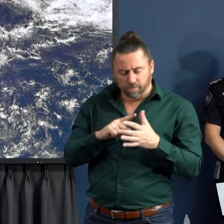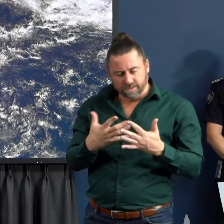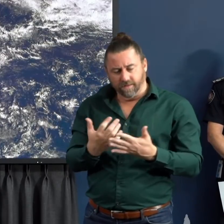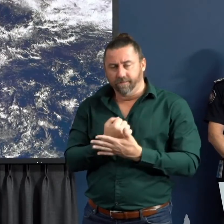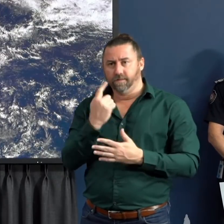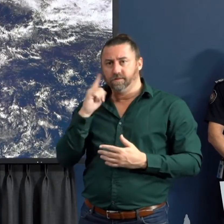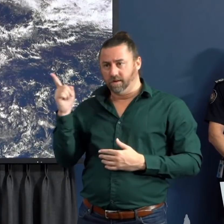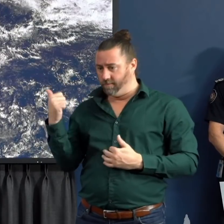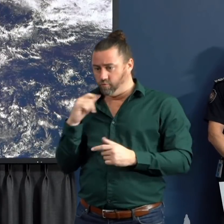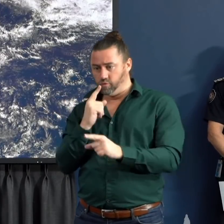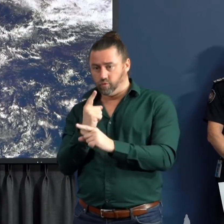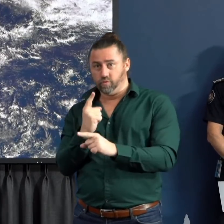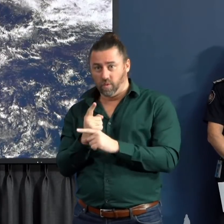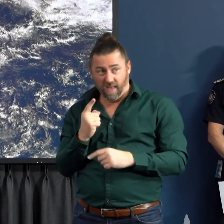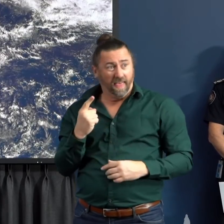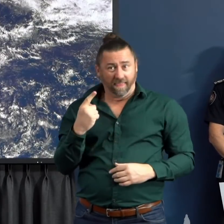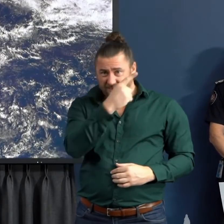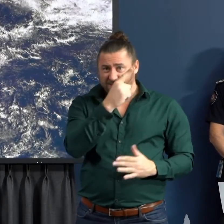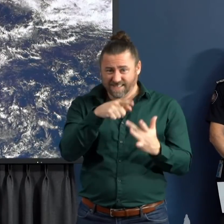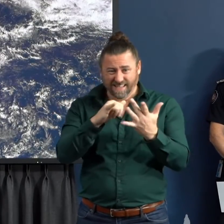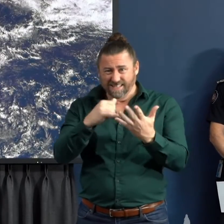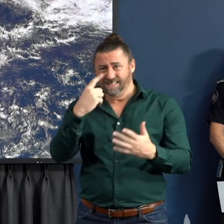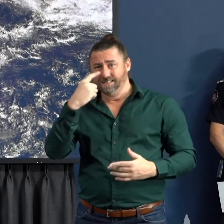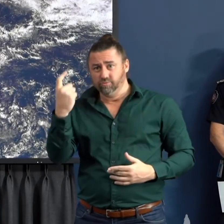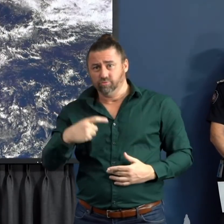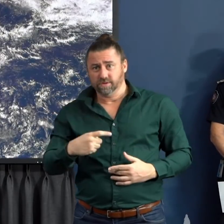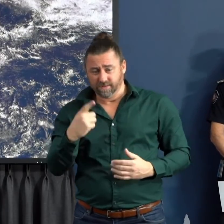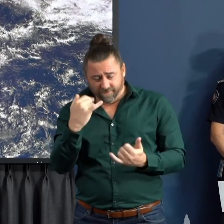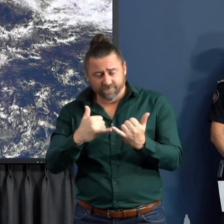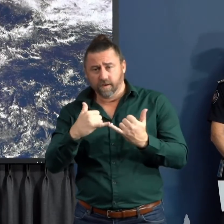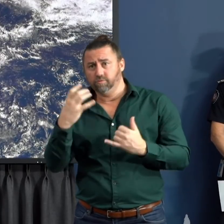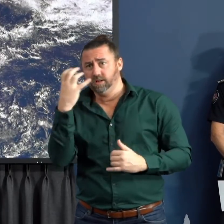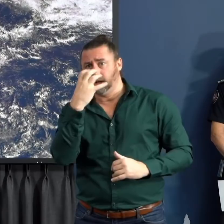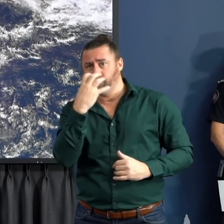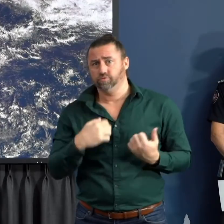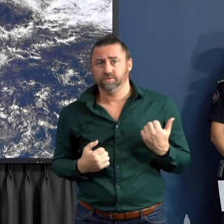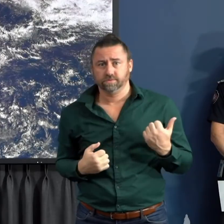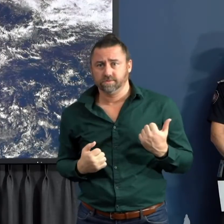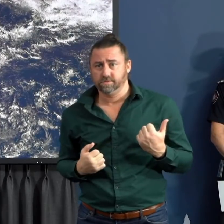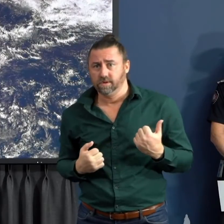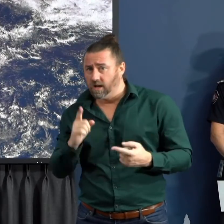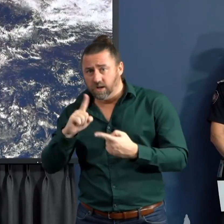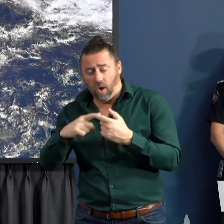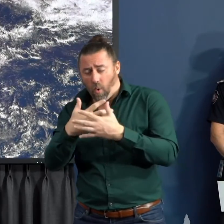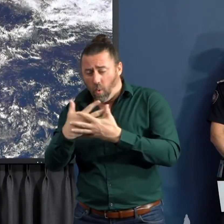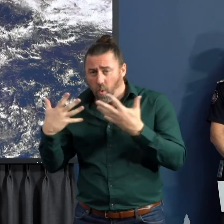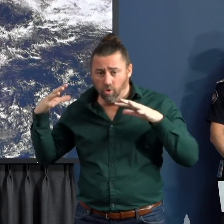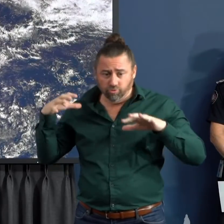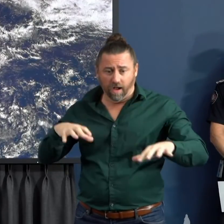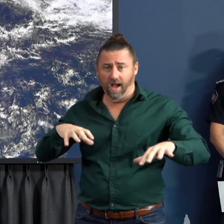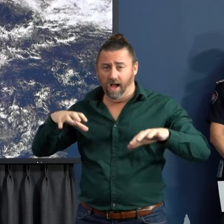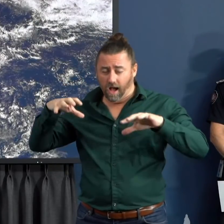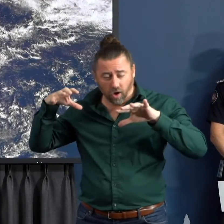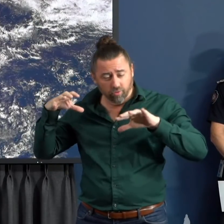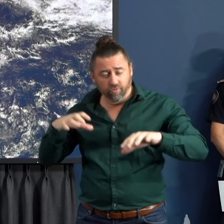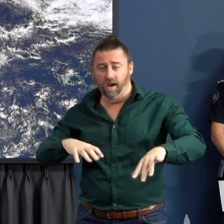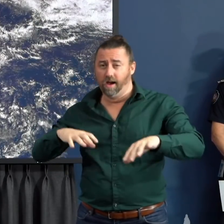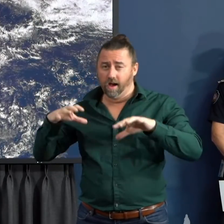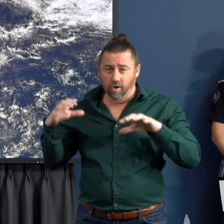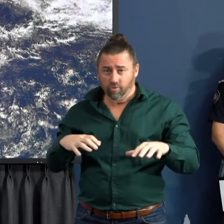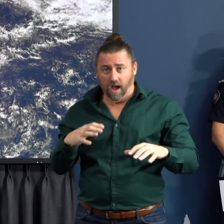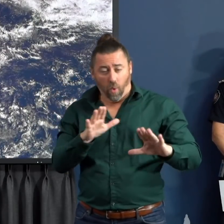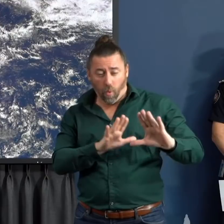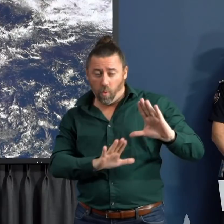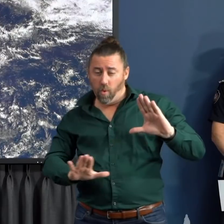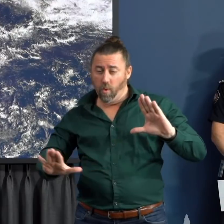BOM, this is still a very dangerous situation. We are still seeing significant rainfall right across the southeast corner,